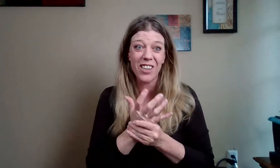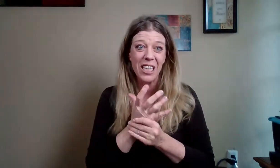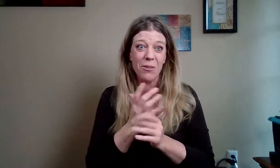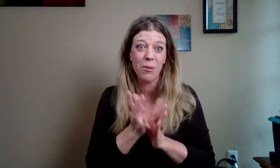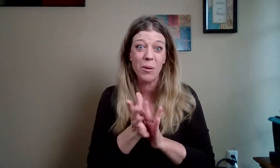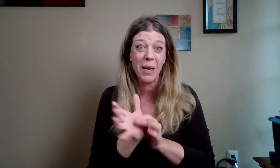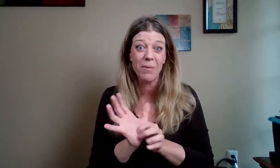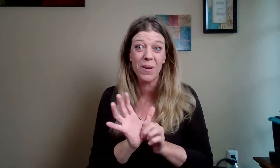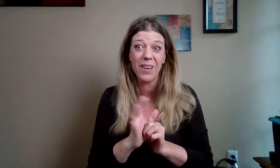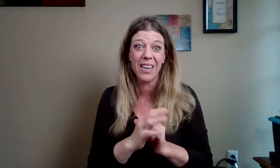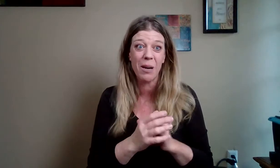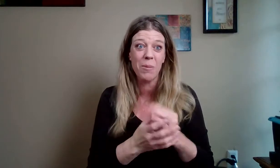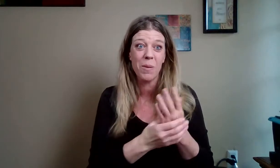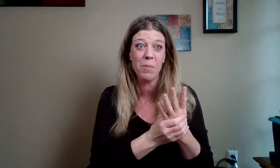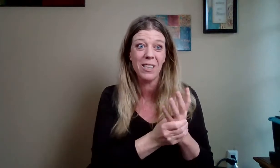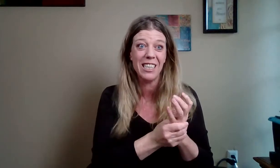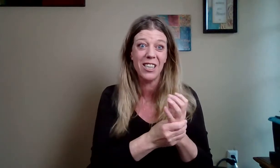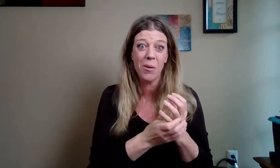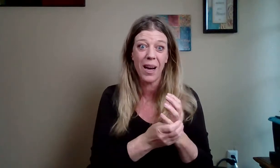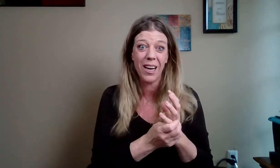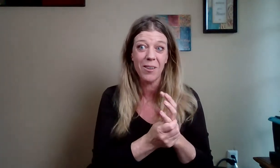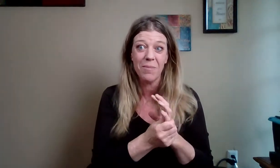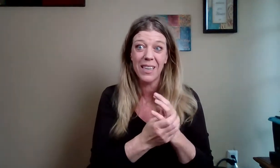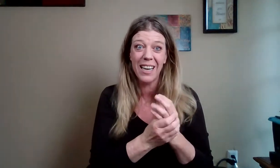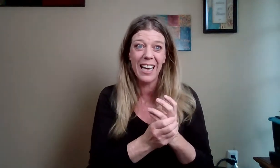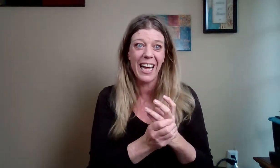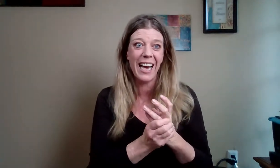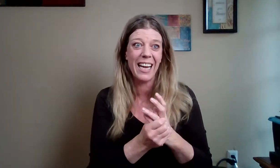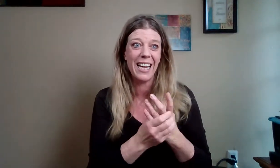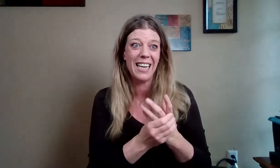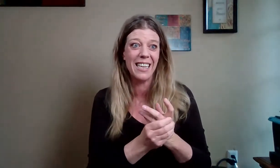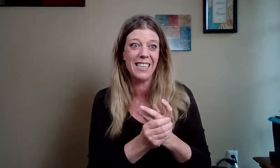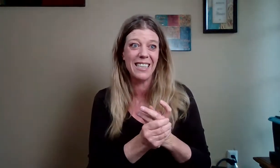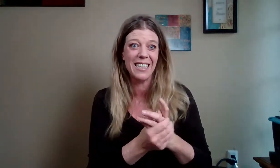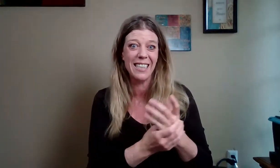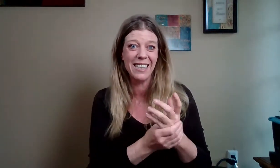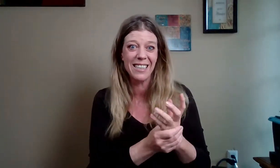stretch while we wait for a couple people to show up. And